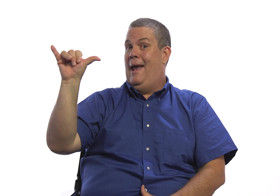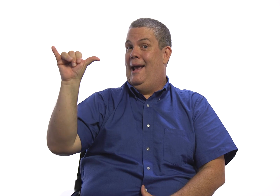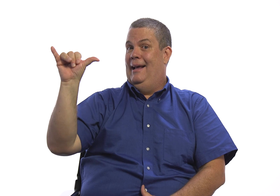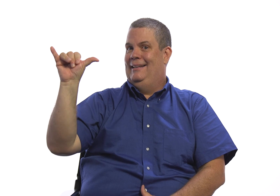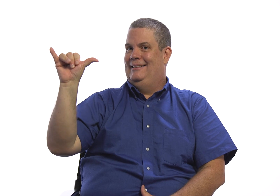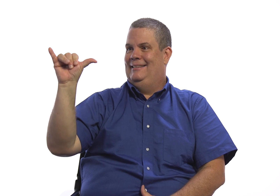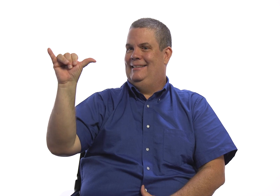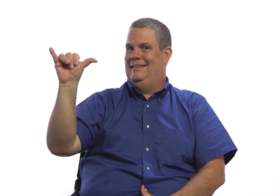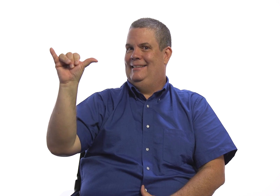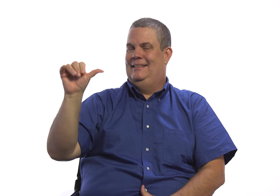Y.